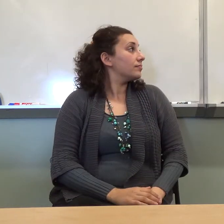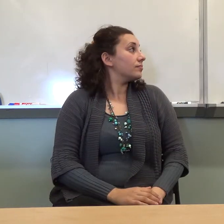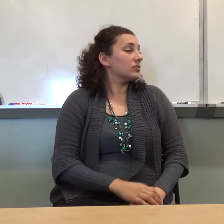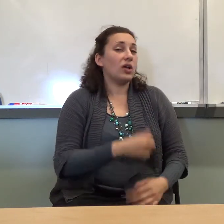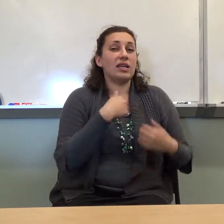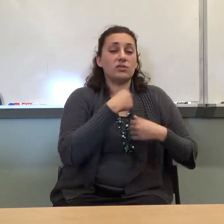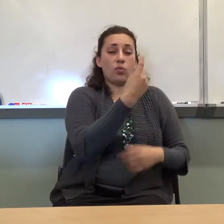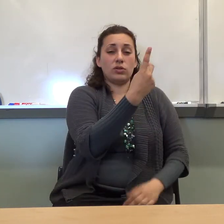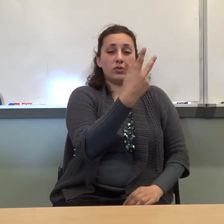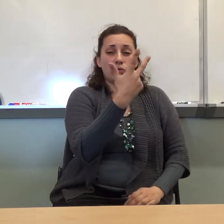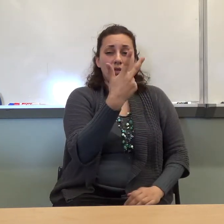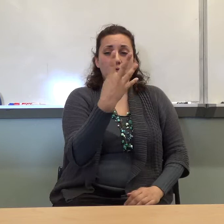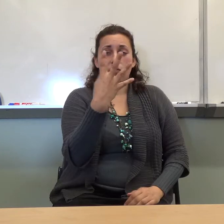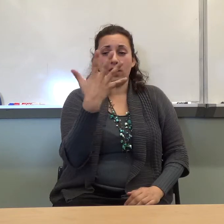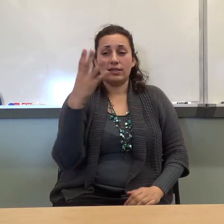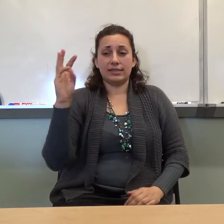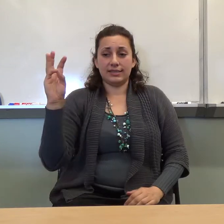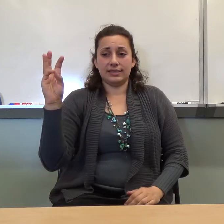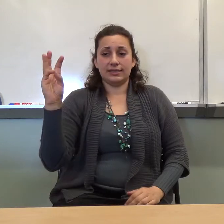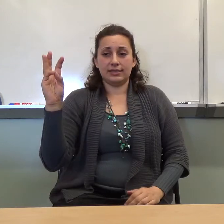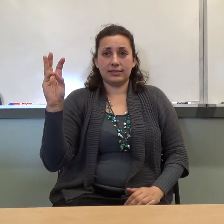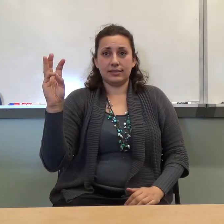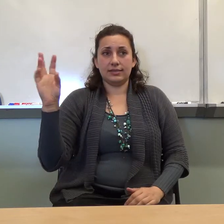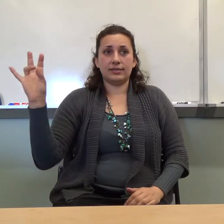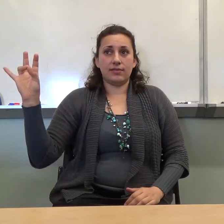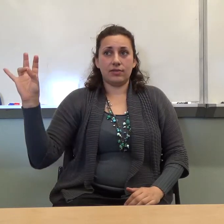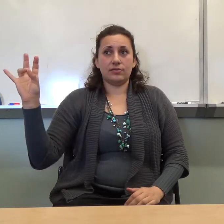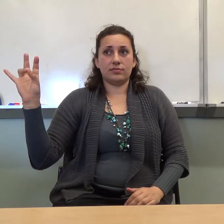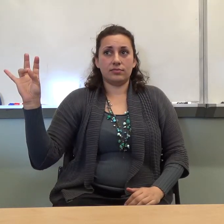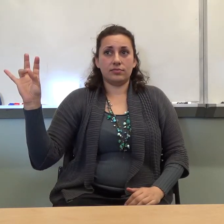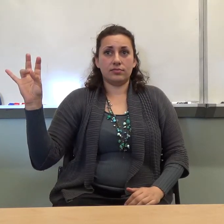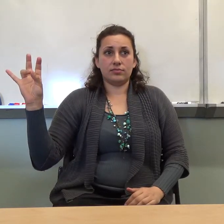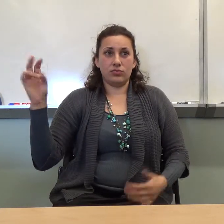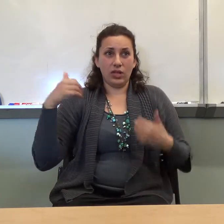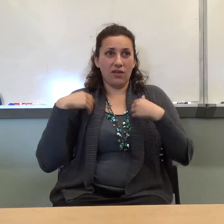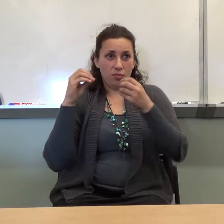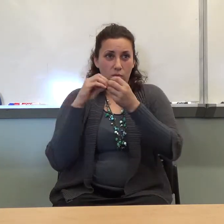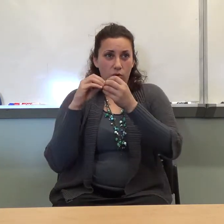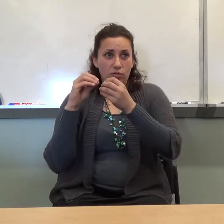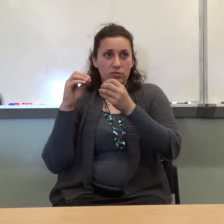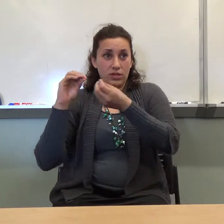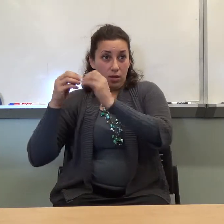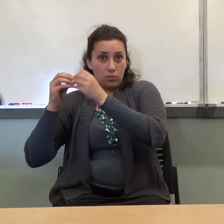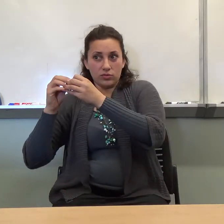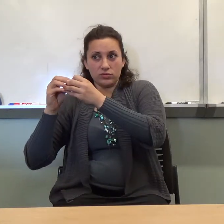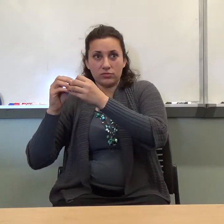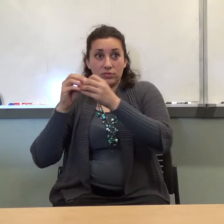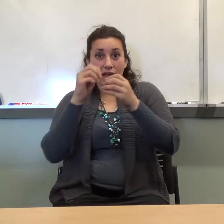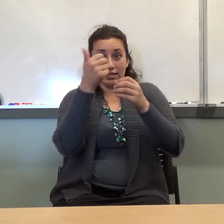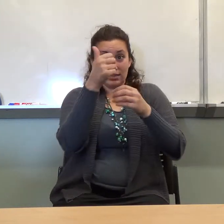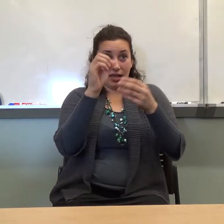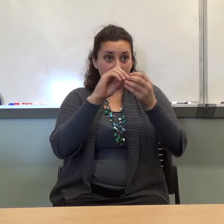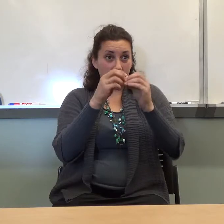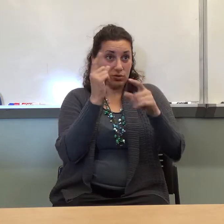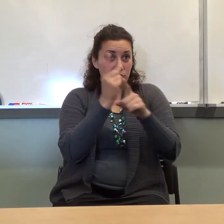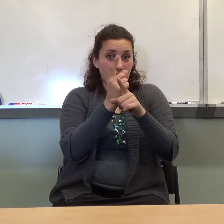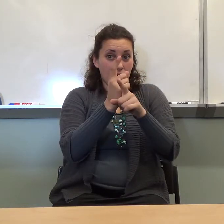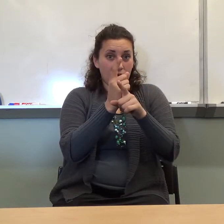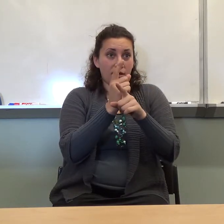1, 2, 3, 4, 5, 6, and of course it puts a lead on there, so it's 7. You've still got more digits. It displays 10 digits, right? Mm-hmm. So you start seeing the repeating over here, you get